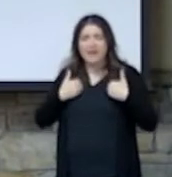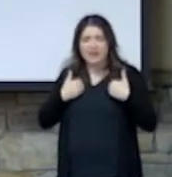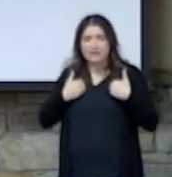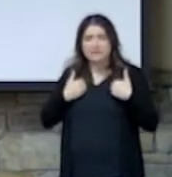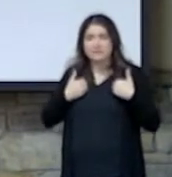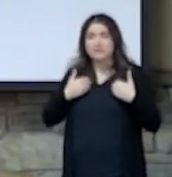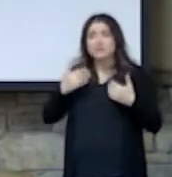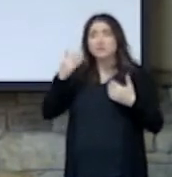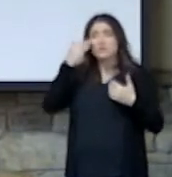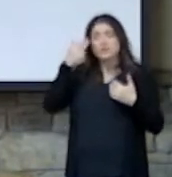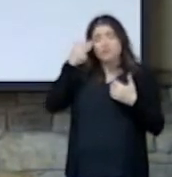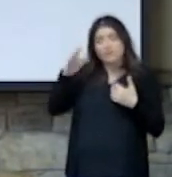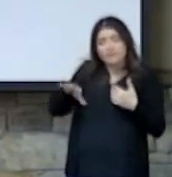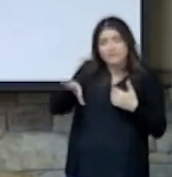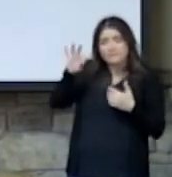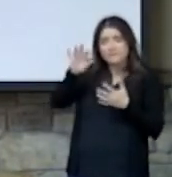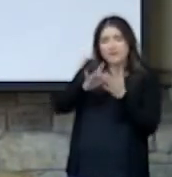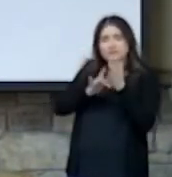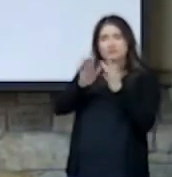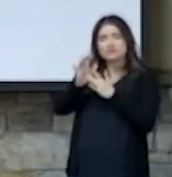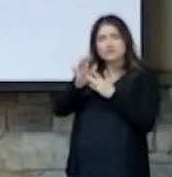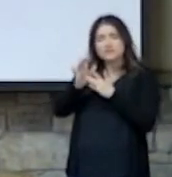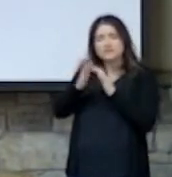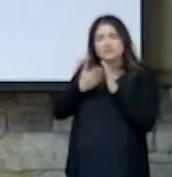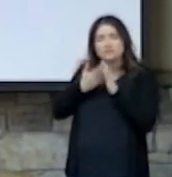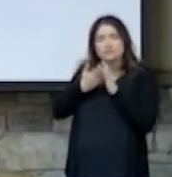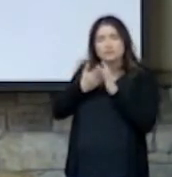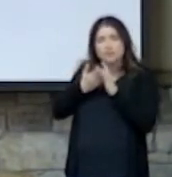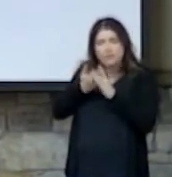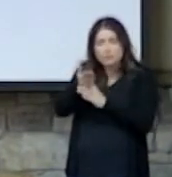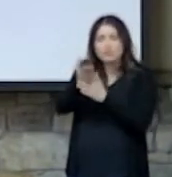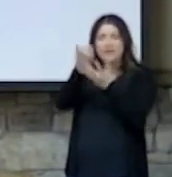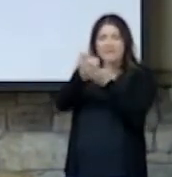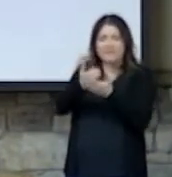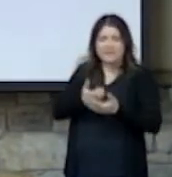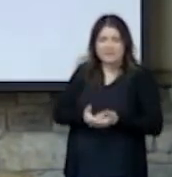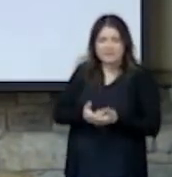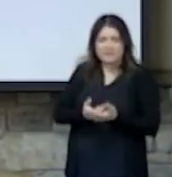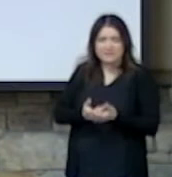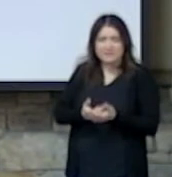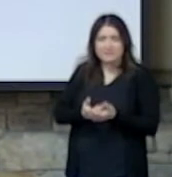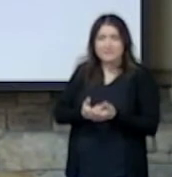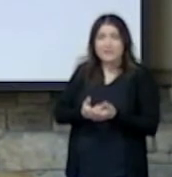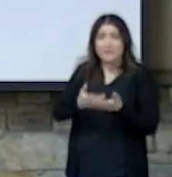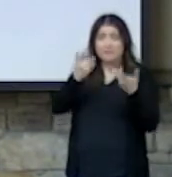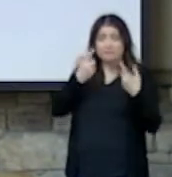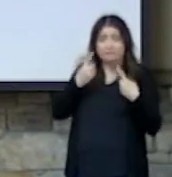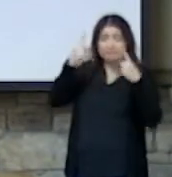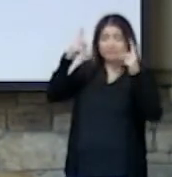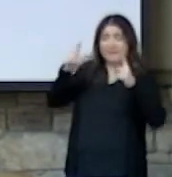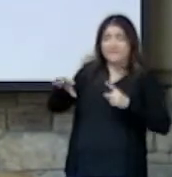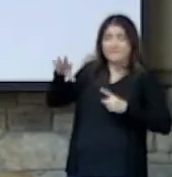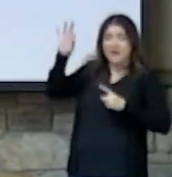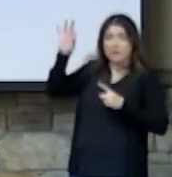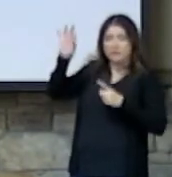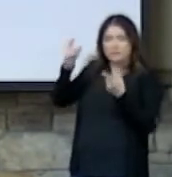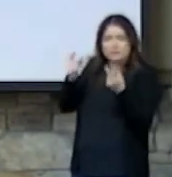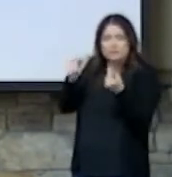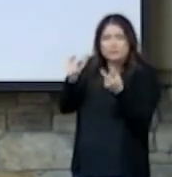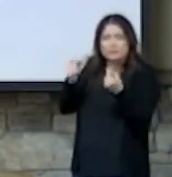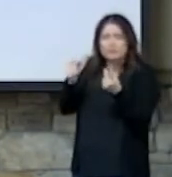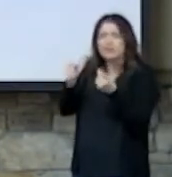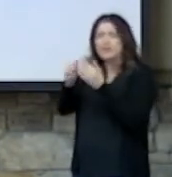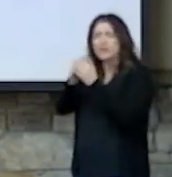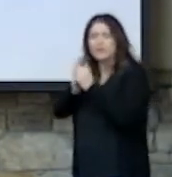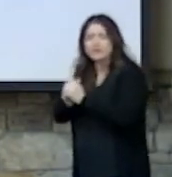they found Jesus through the evidence that had been left for them. And when they found Him, they worshiped Him as